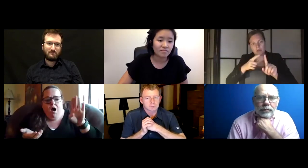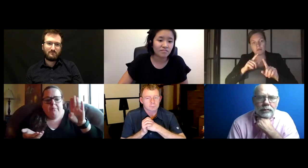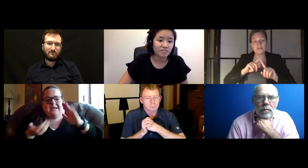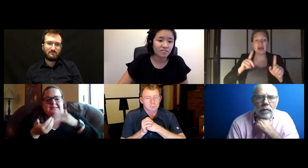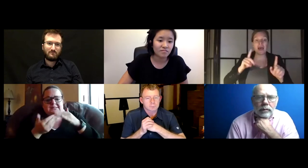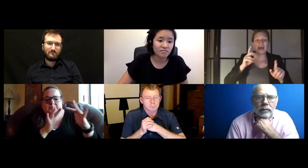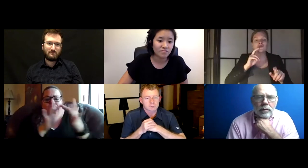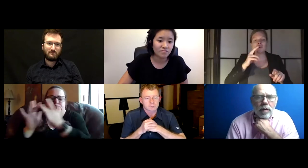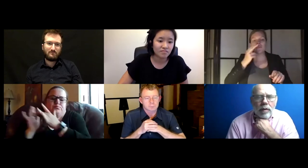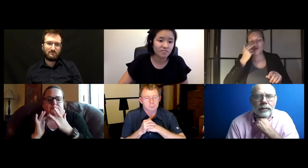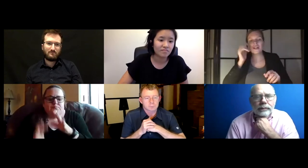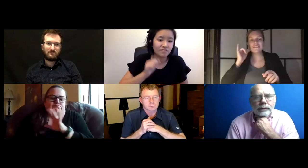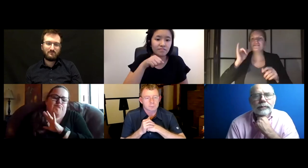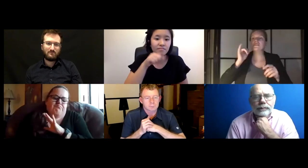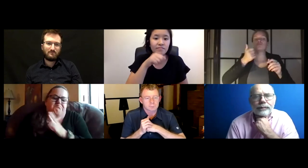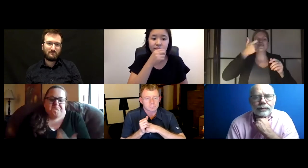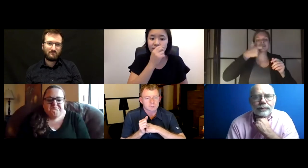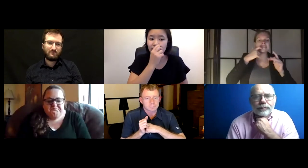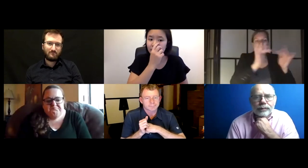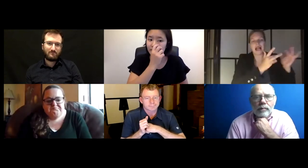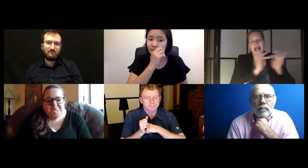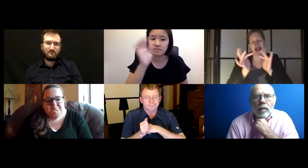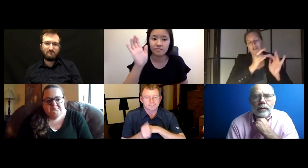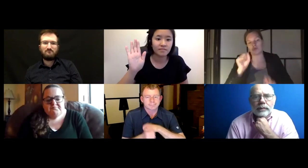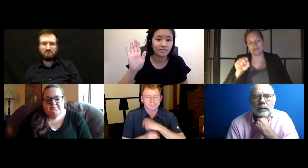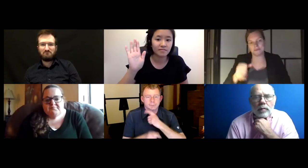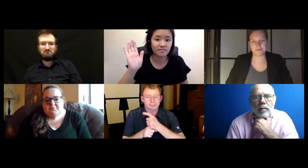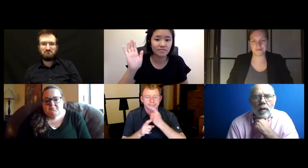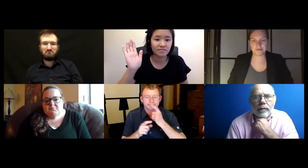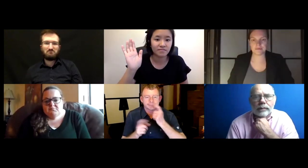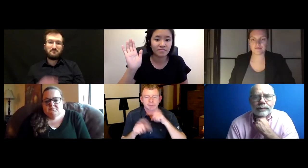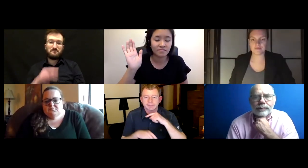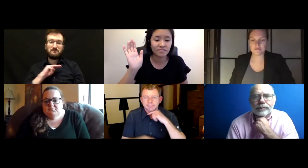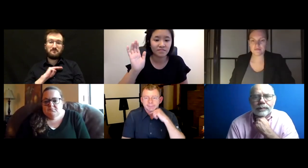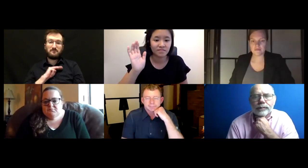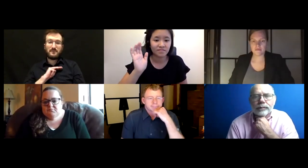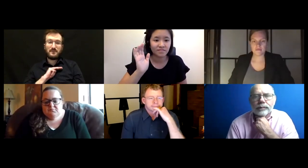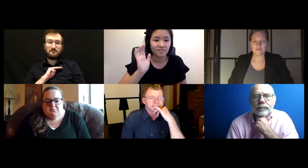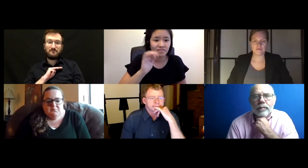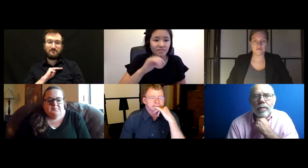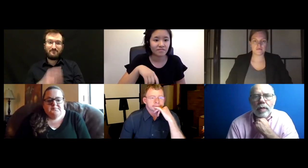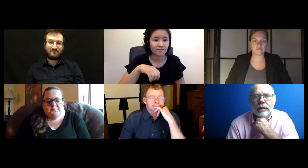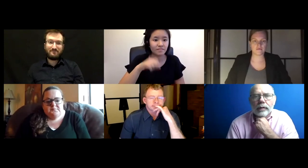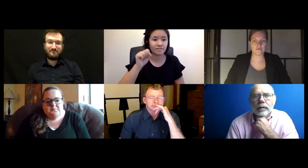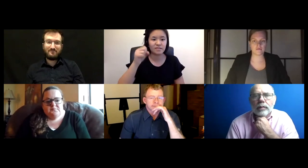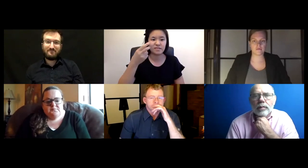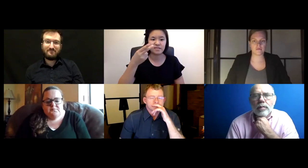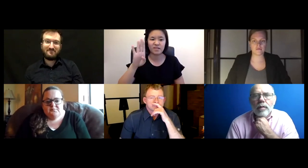goal. It would be really nice if we had a better network of agencies. And